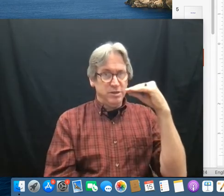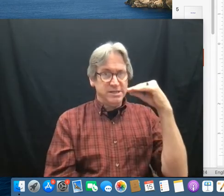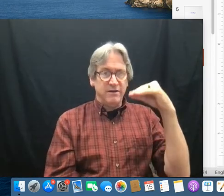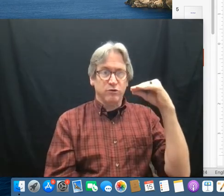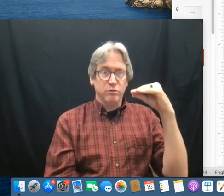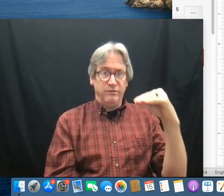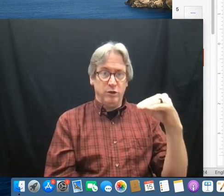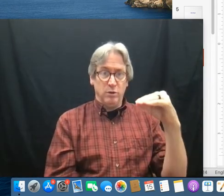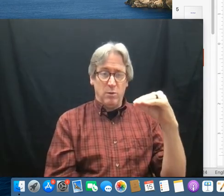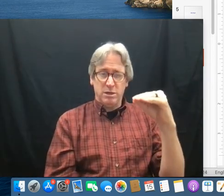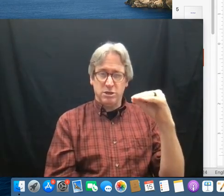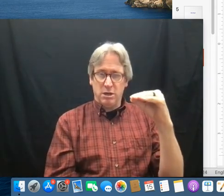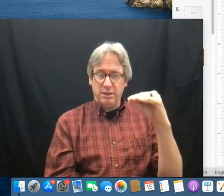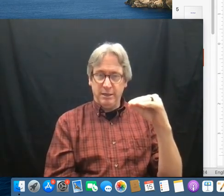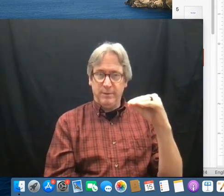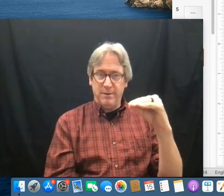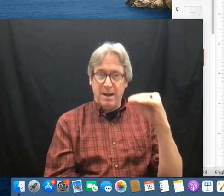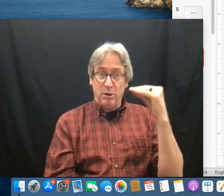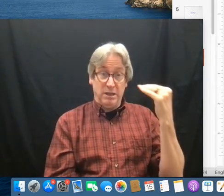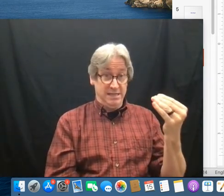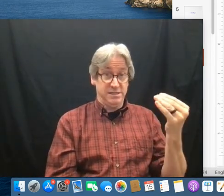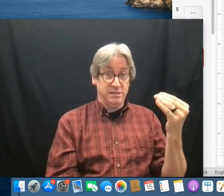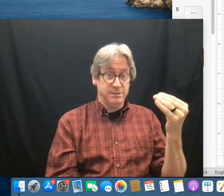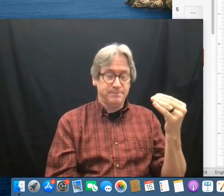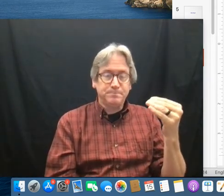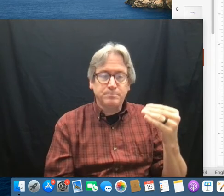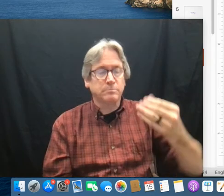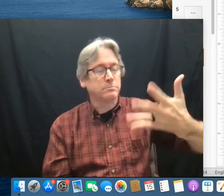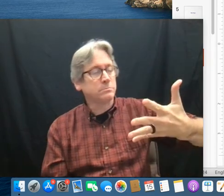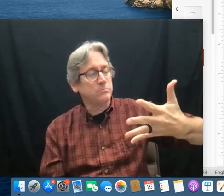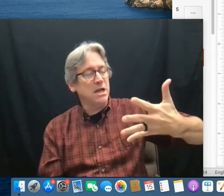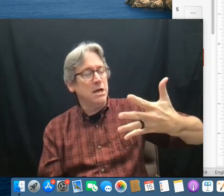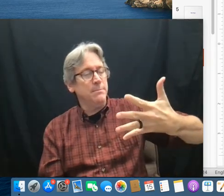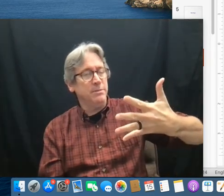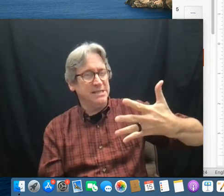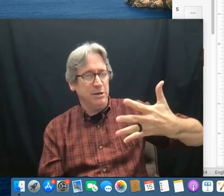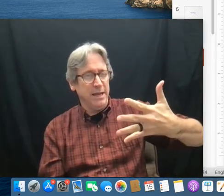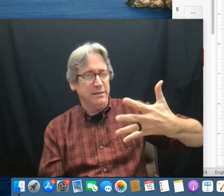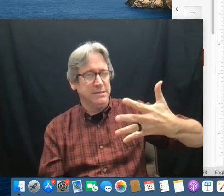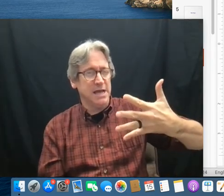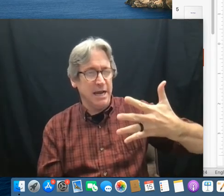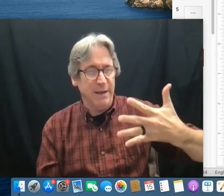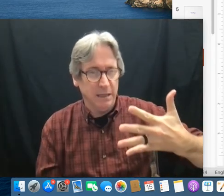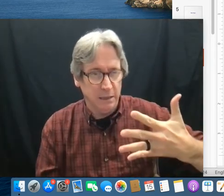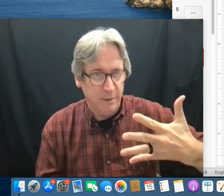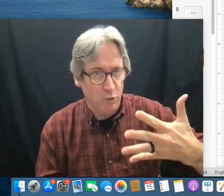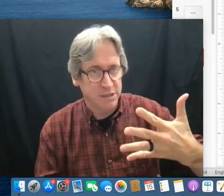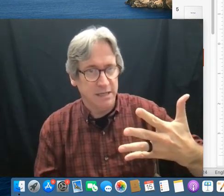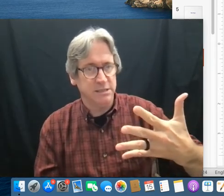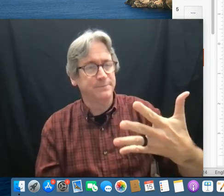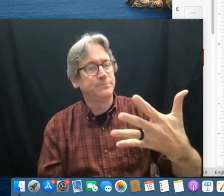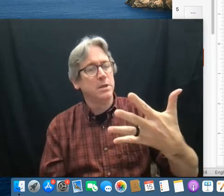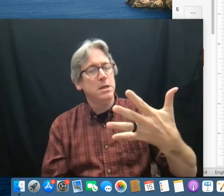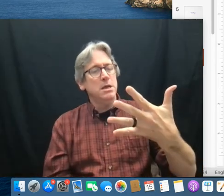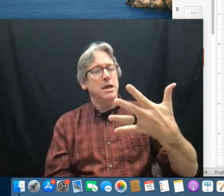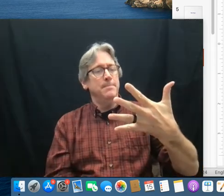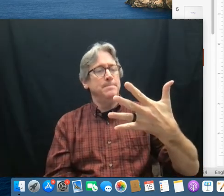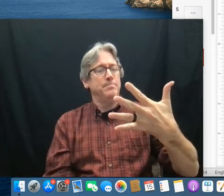To do the sign for review, I want to talk a little bit about lists, because it'll make the sign make a little bit more sense.